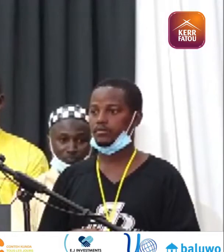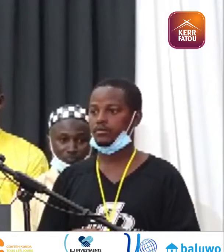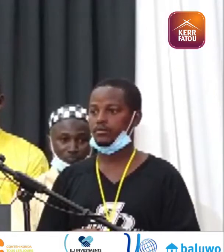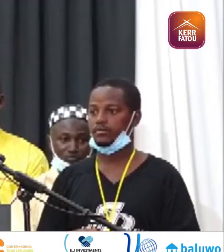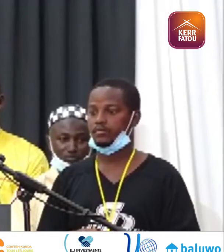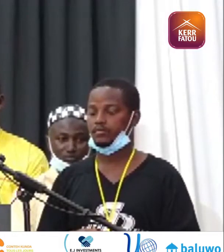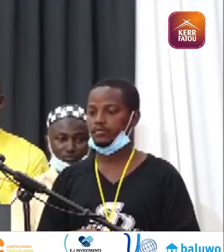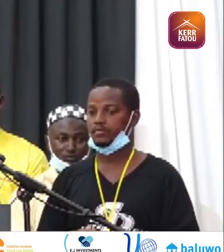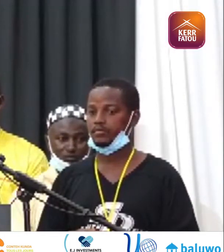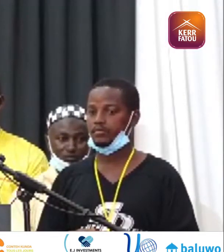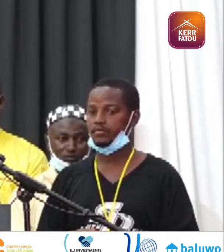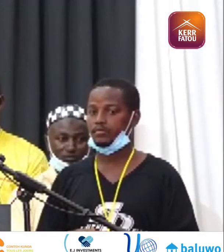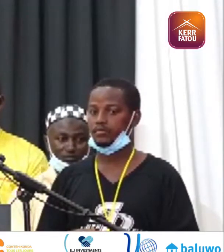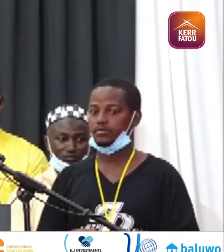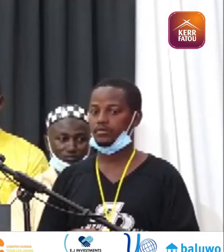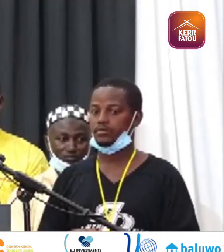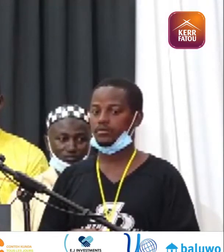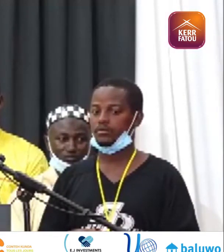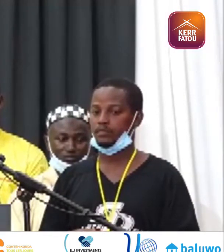applause.